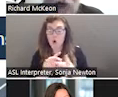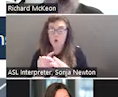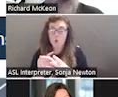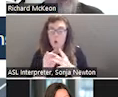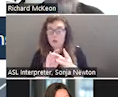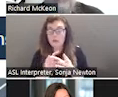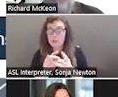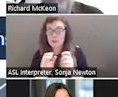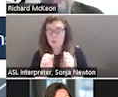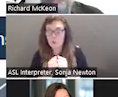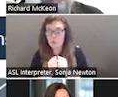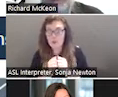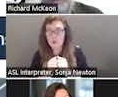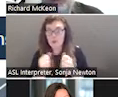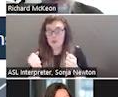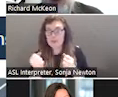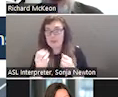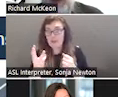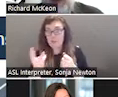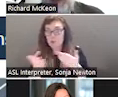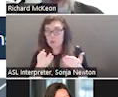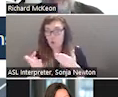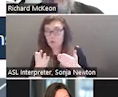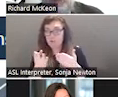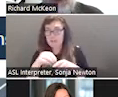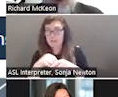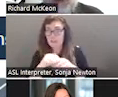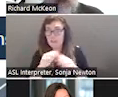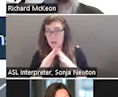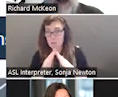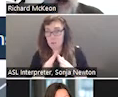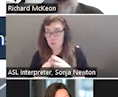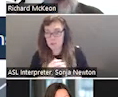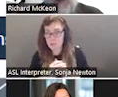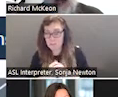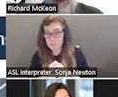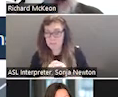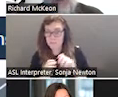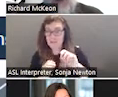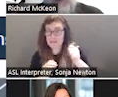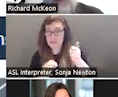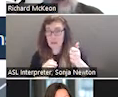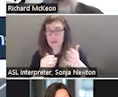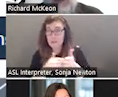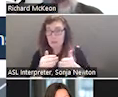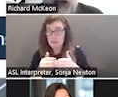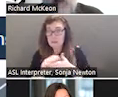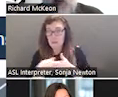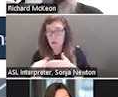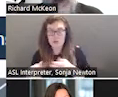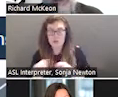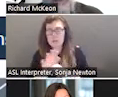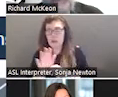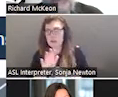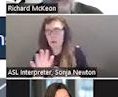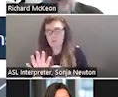range of services in the community. And we know $10 million is not enough to